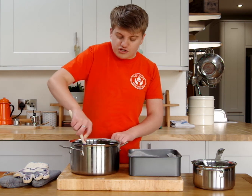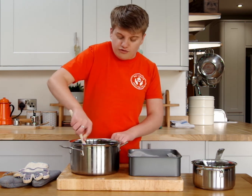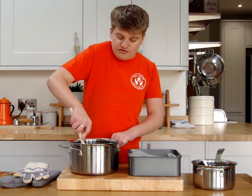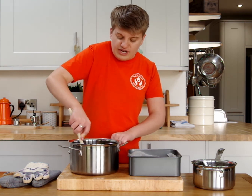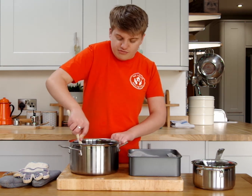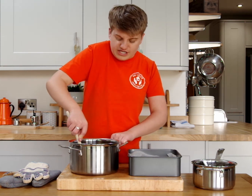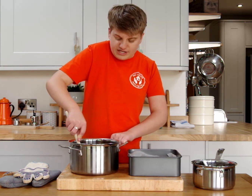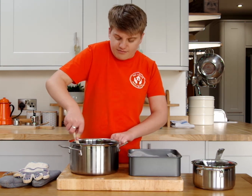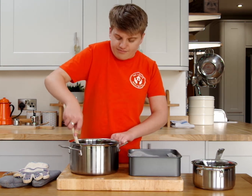of the flapjack.